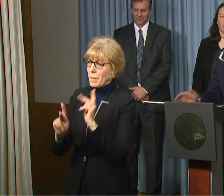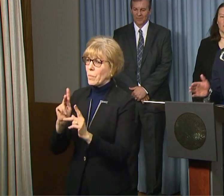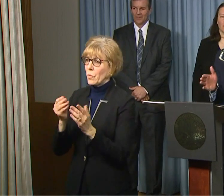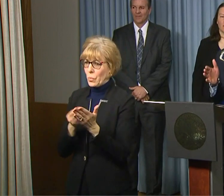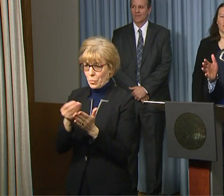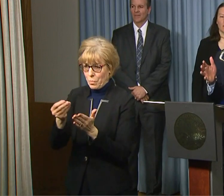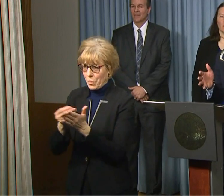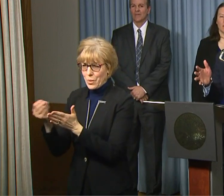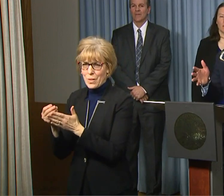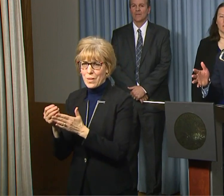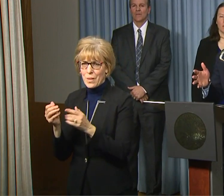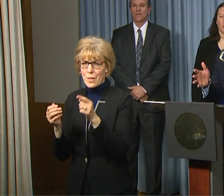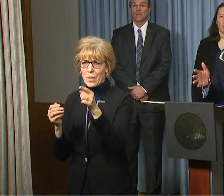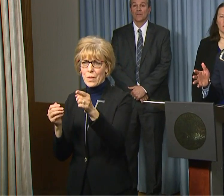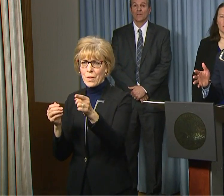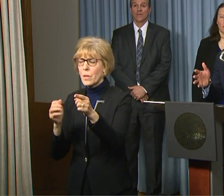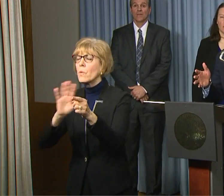purchase this equipment, this is equipment.